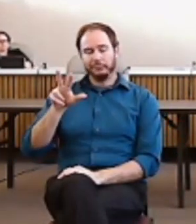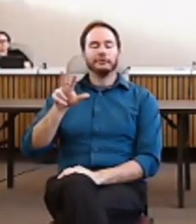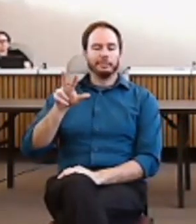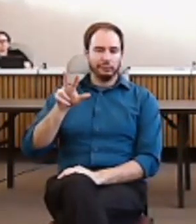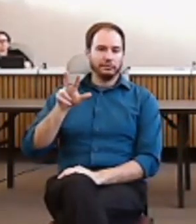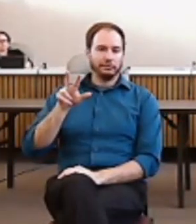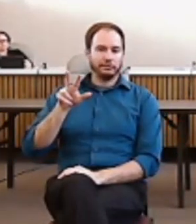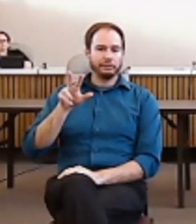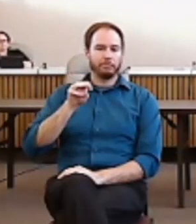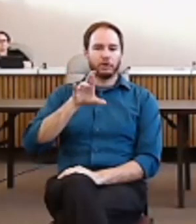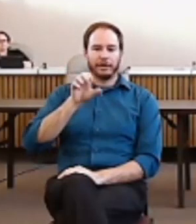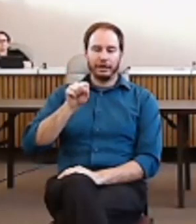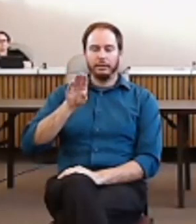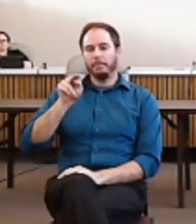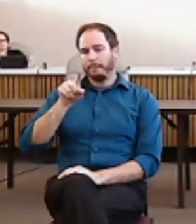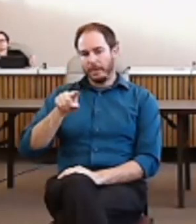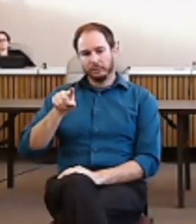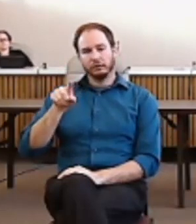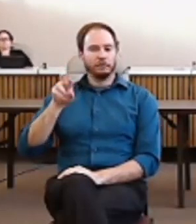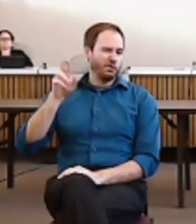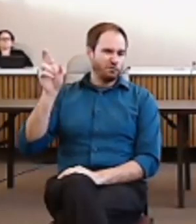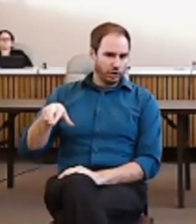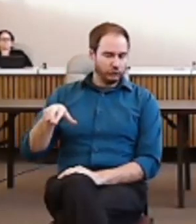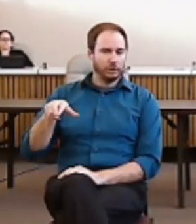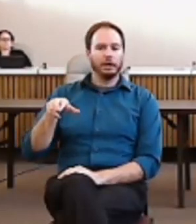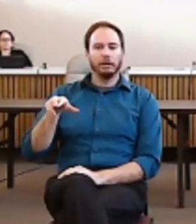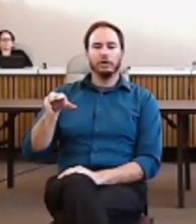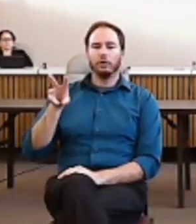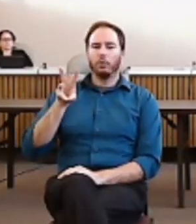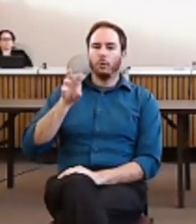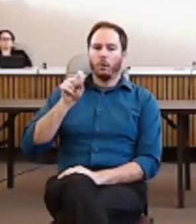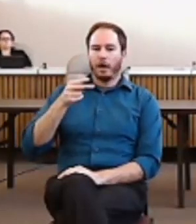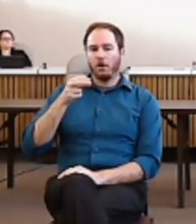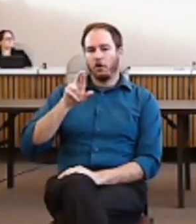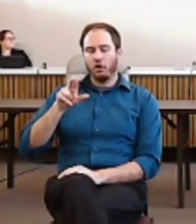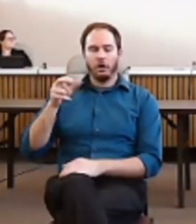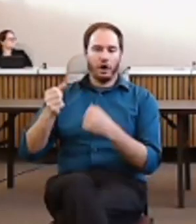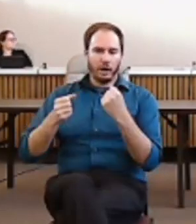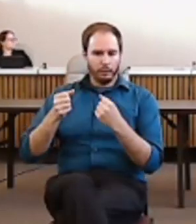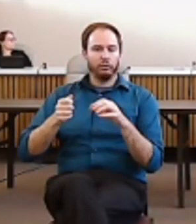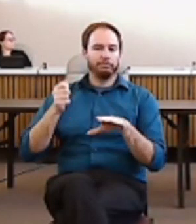2022-023, Mercedes-Benz of Rochester, Wester Automotive.